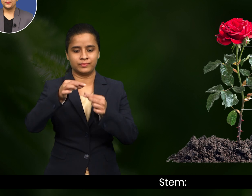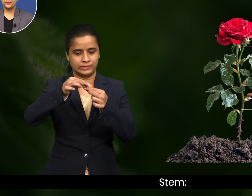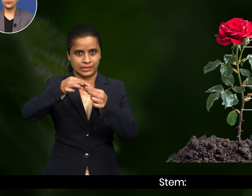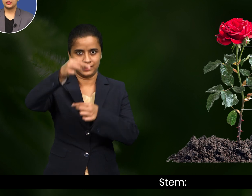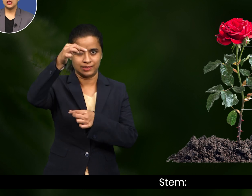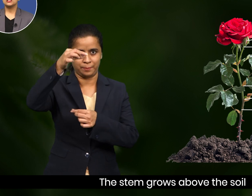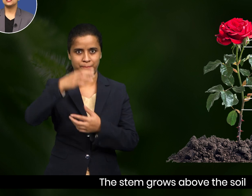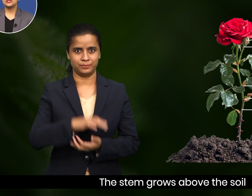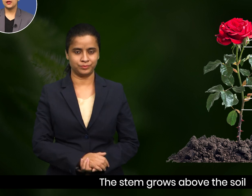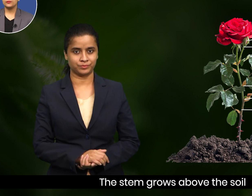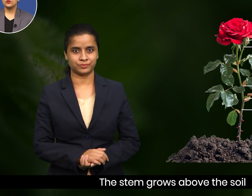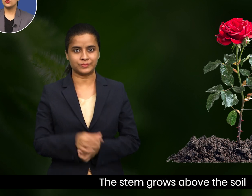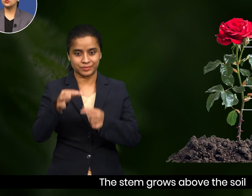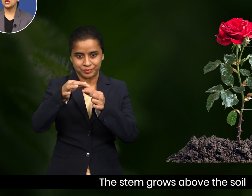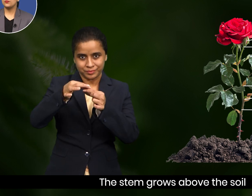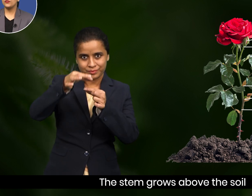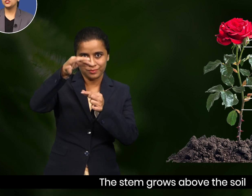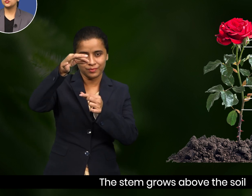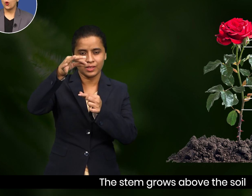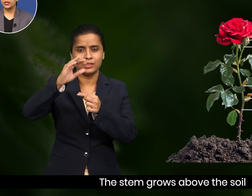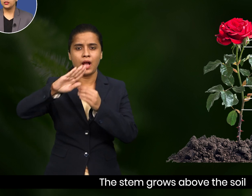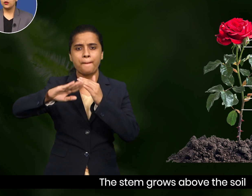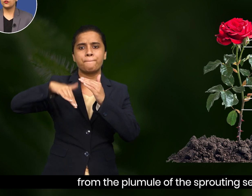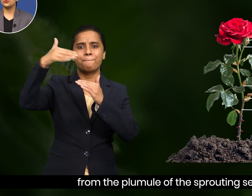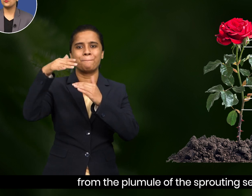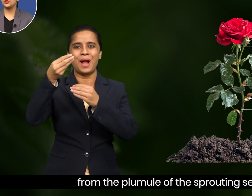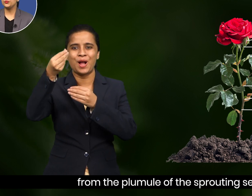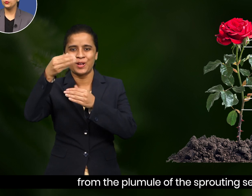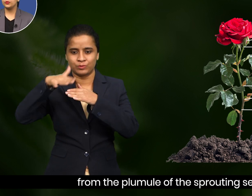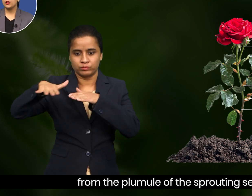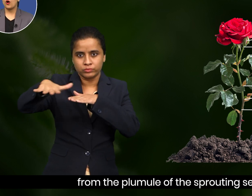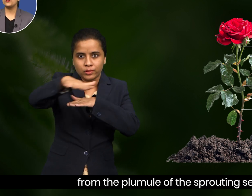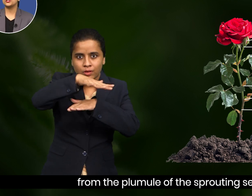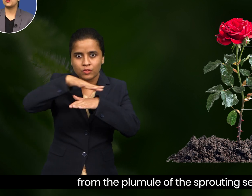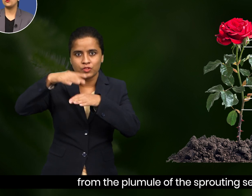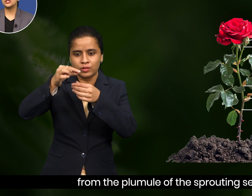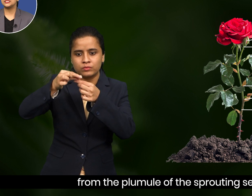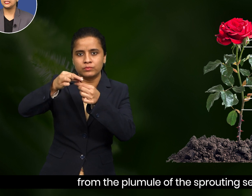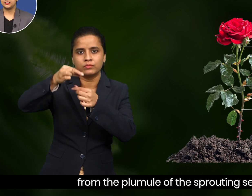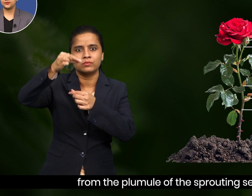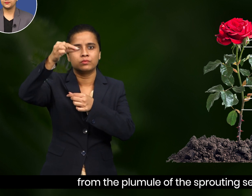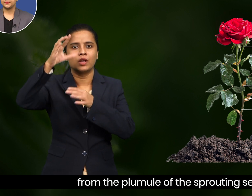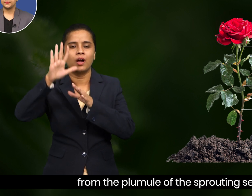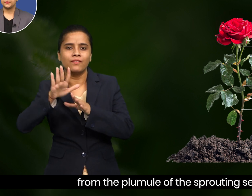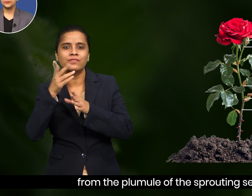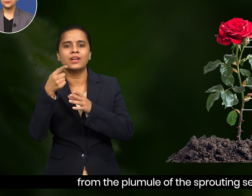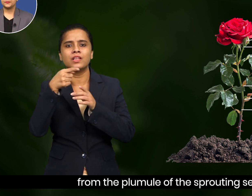Stem. The stem grows above the soil from the plumule of the sprouting seed.